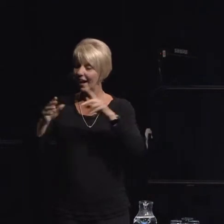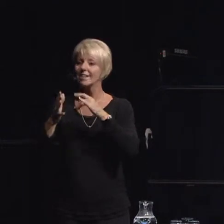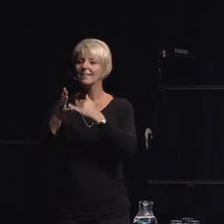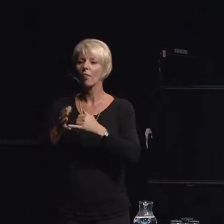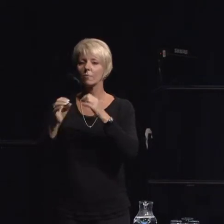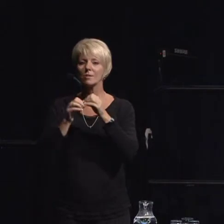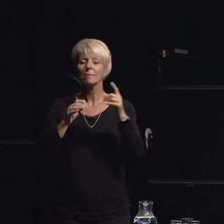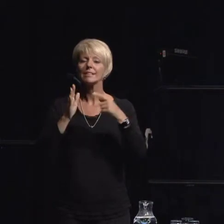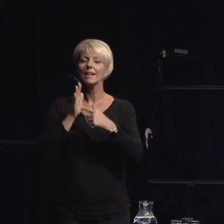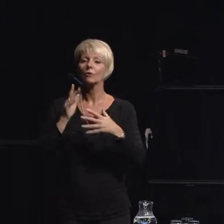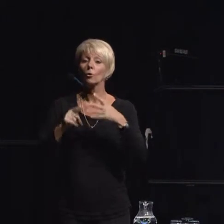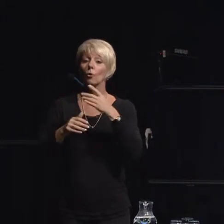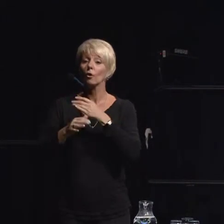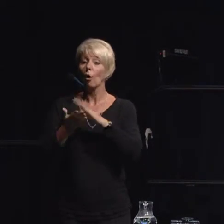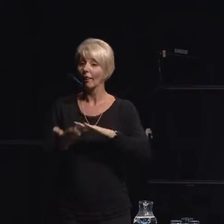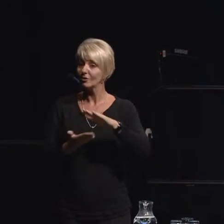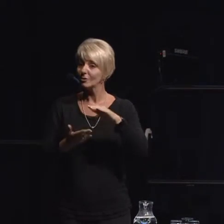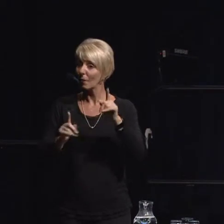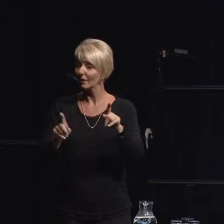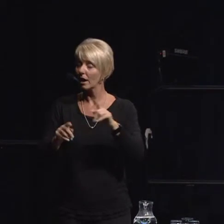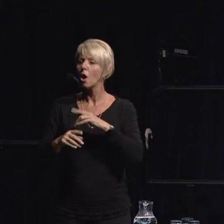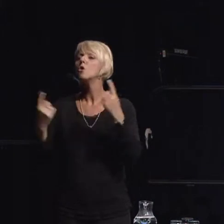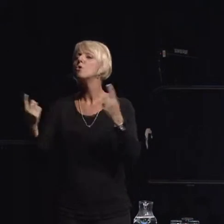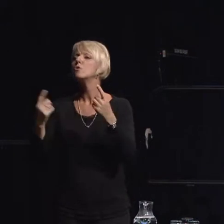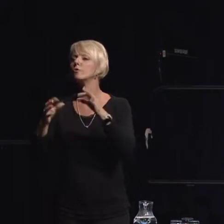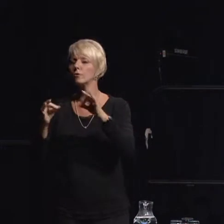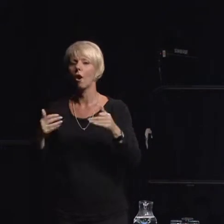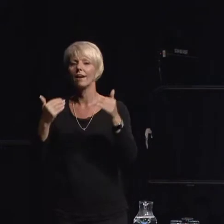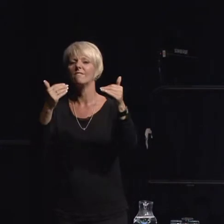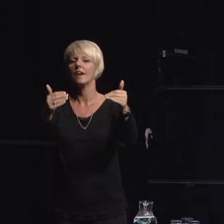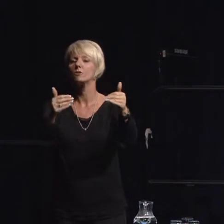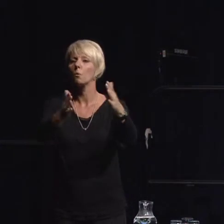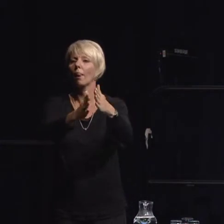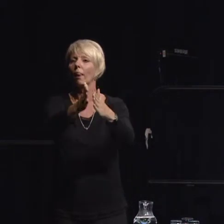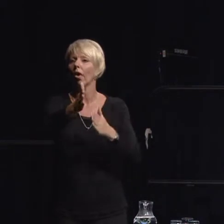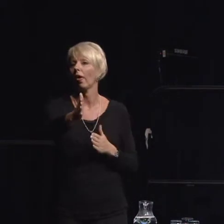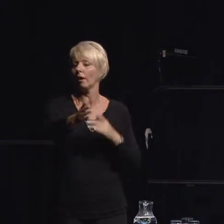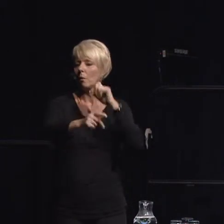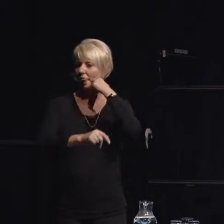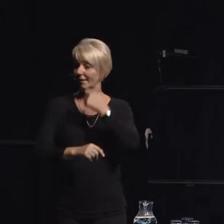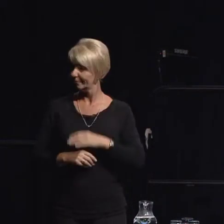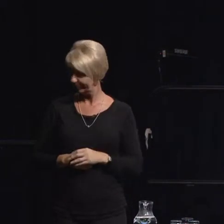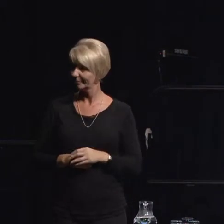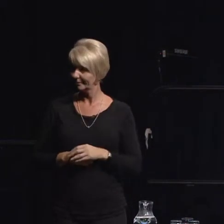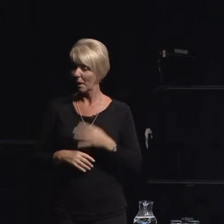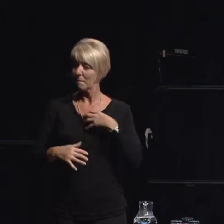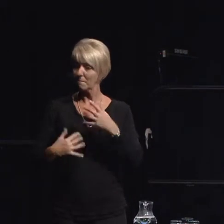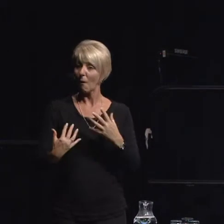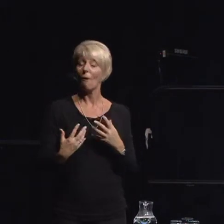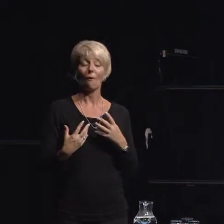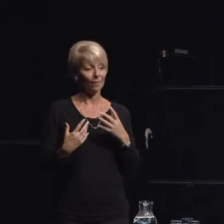College was, "Those who do not advance lose ground," even more fitting in